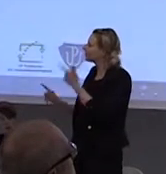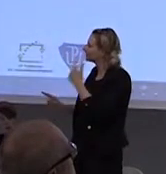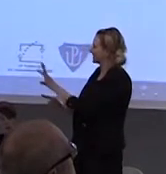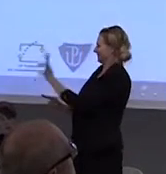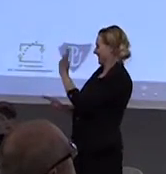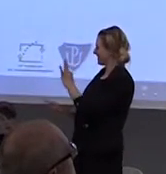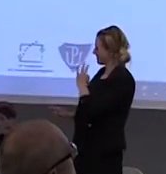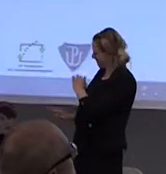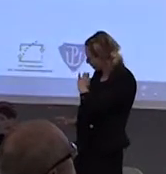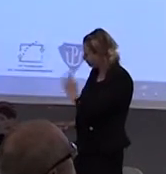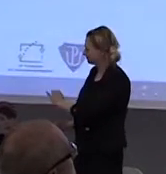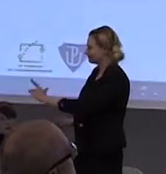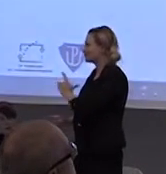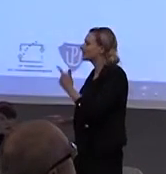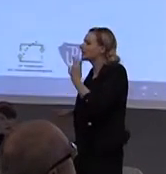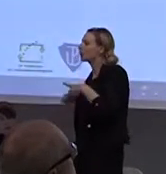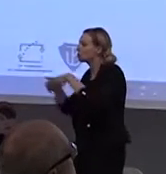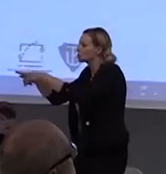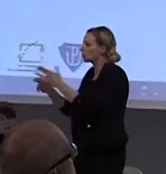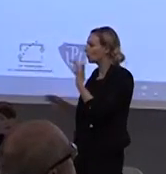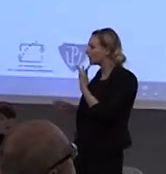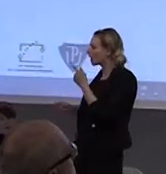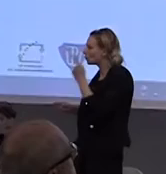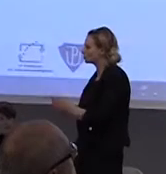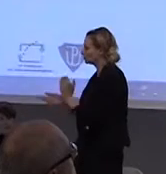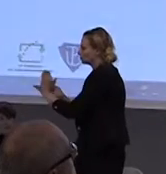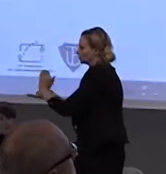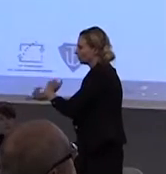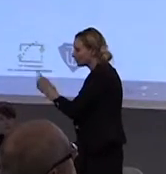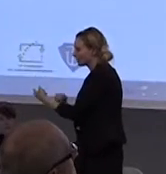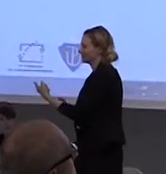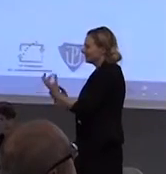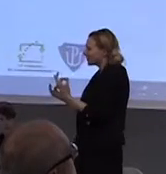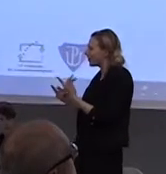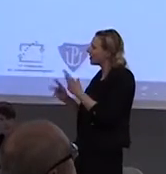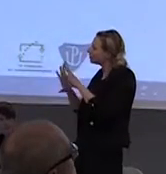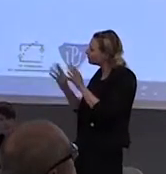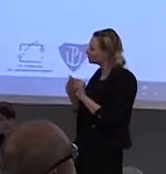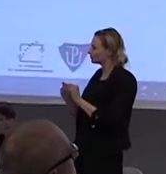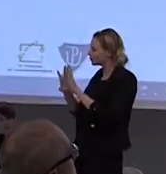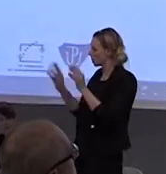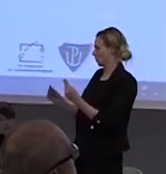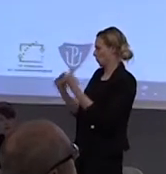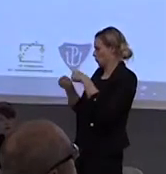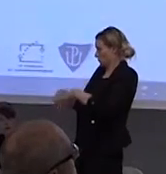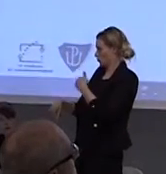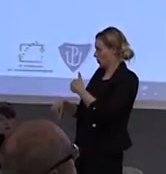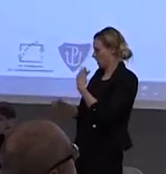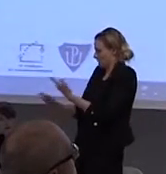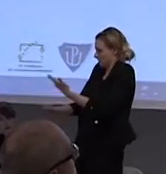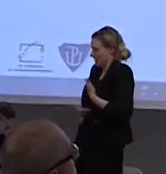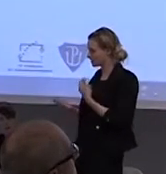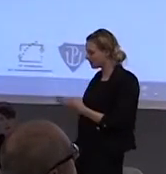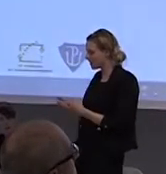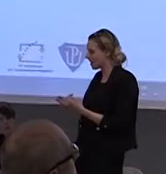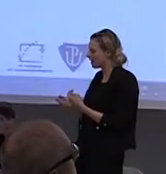We heard earlier today of the importance that our friends still have in our lives even many years after we've left school, and